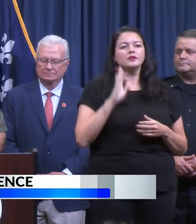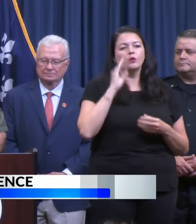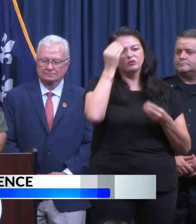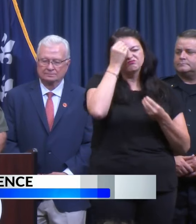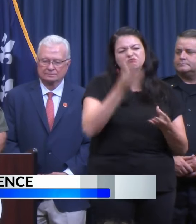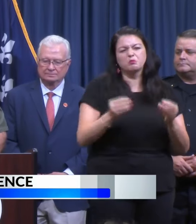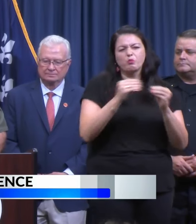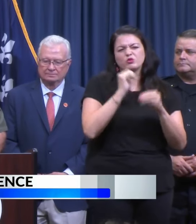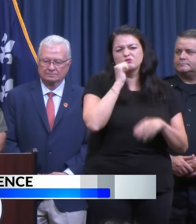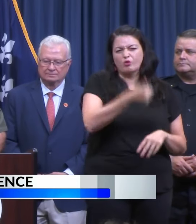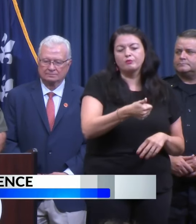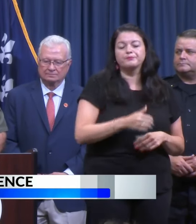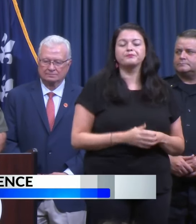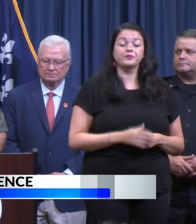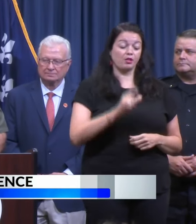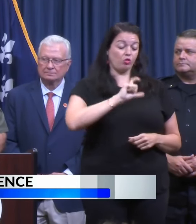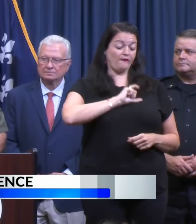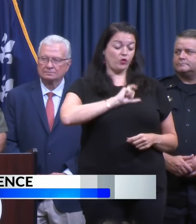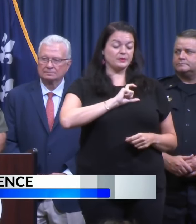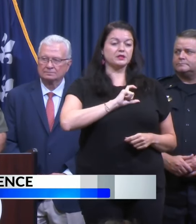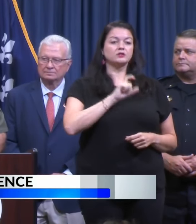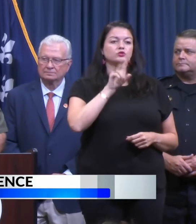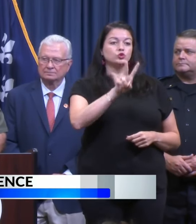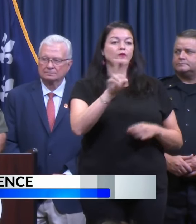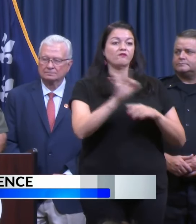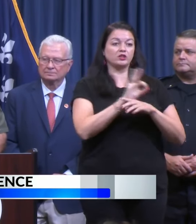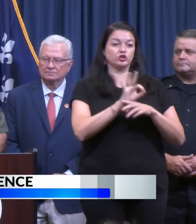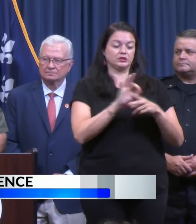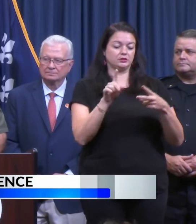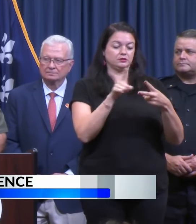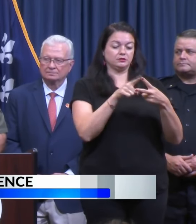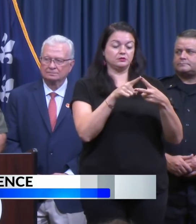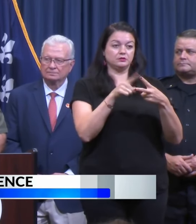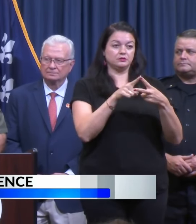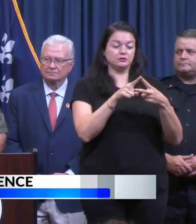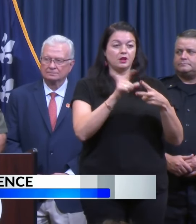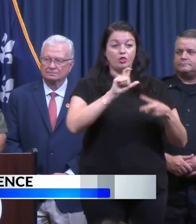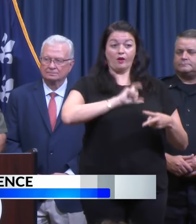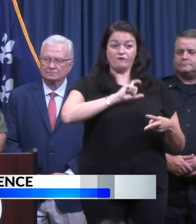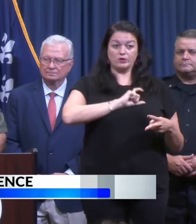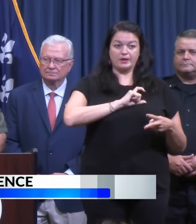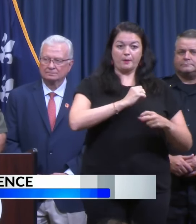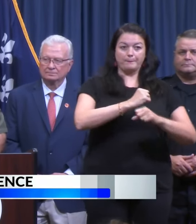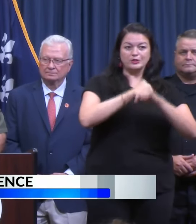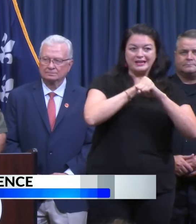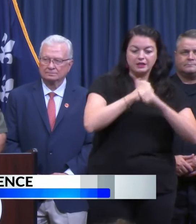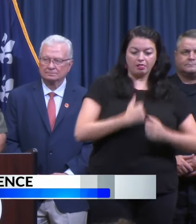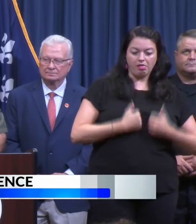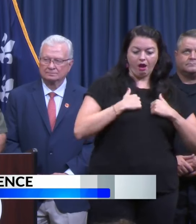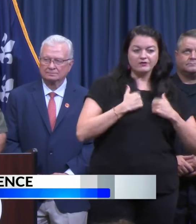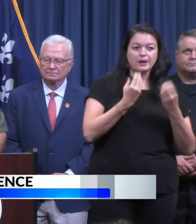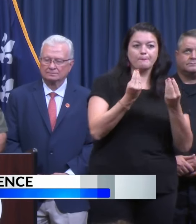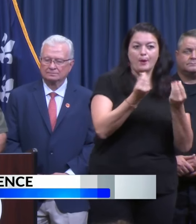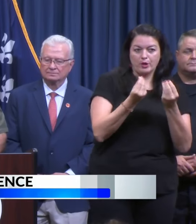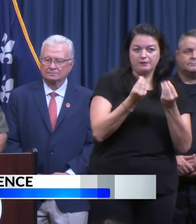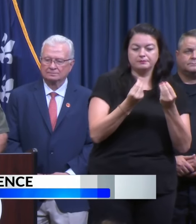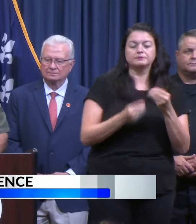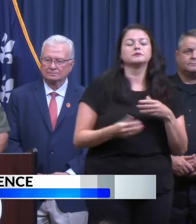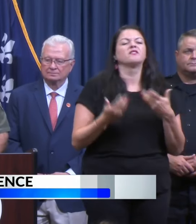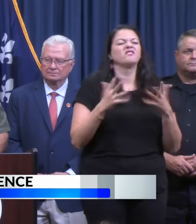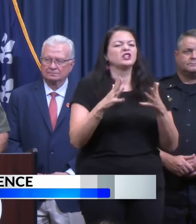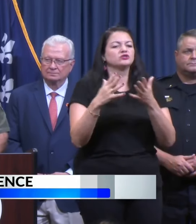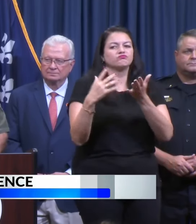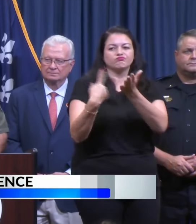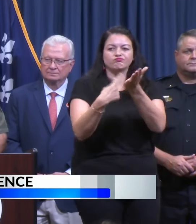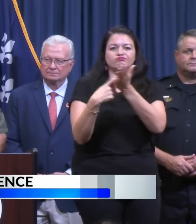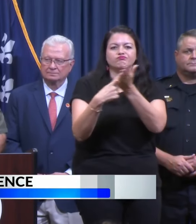then. Law enforcement has two functions here. Number one is the law enforcement function of protecting lives and property. I've spoken to all